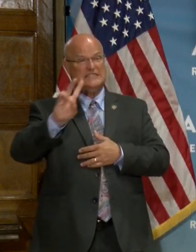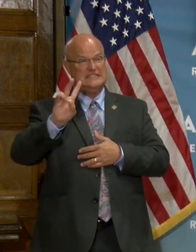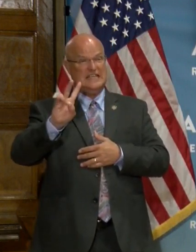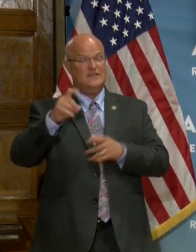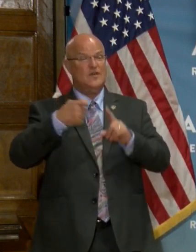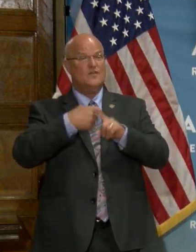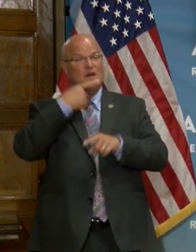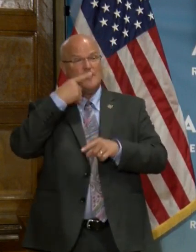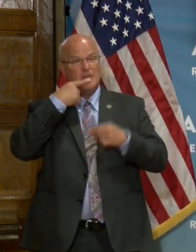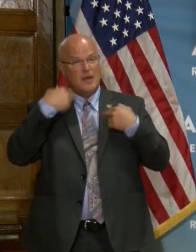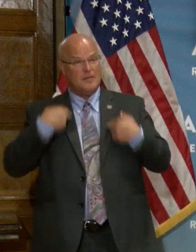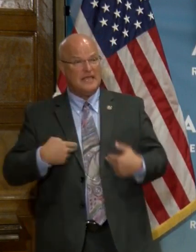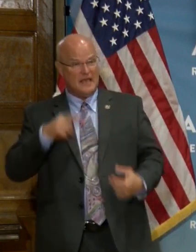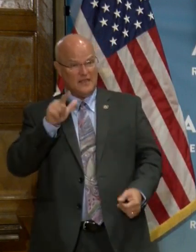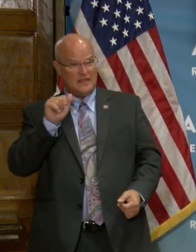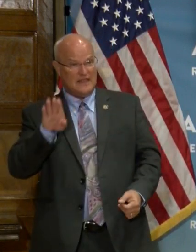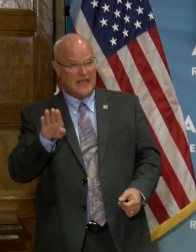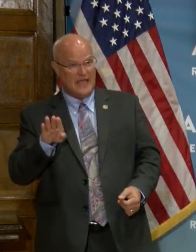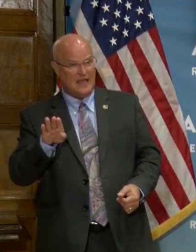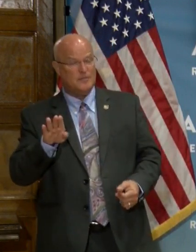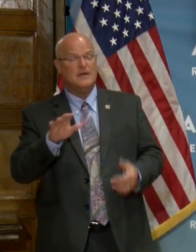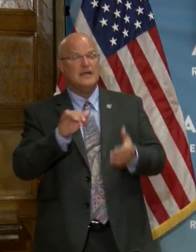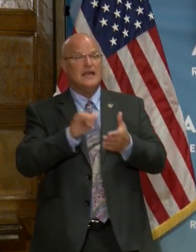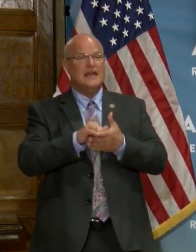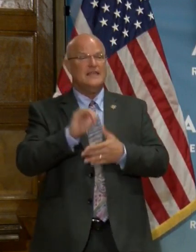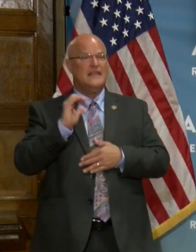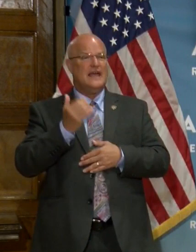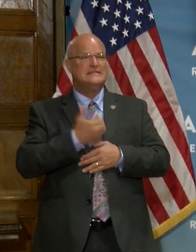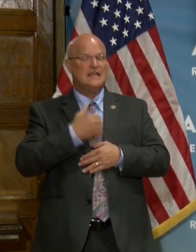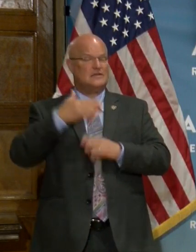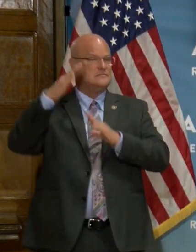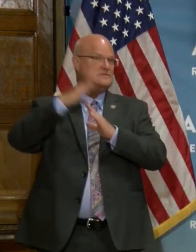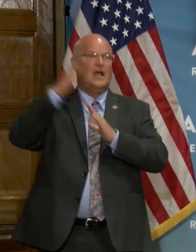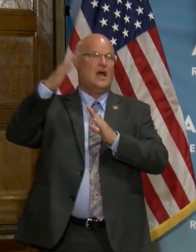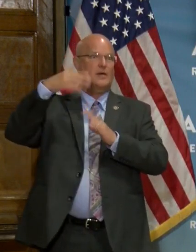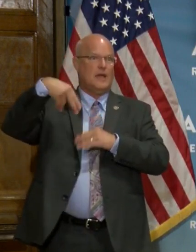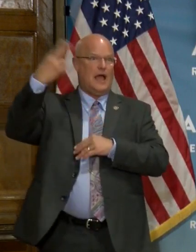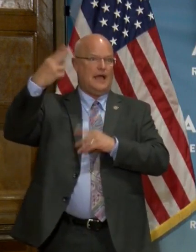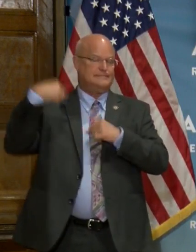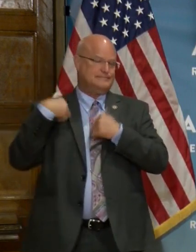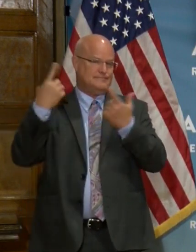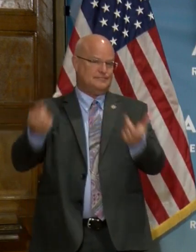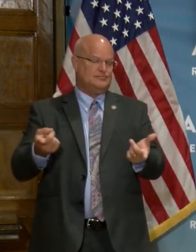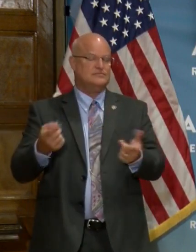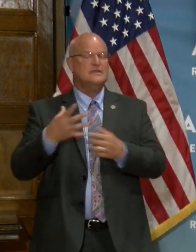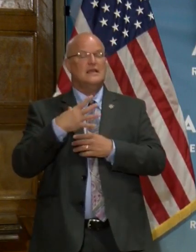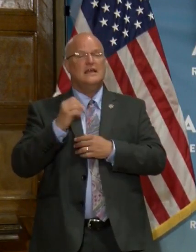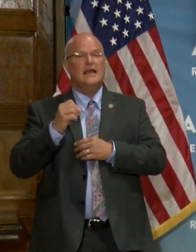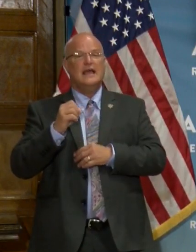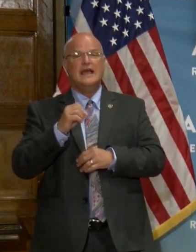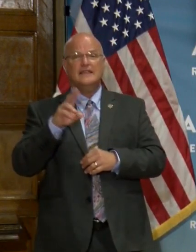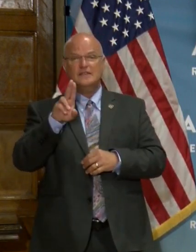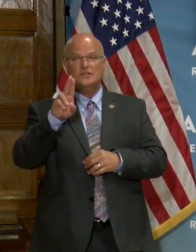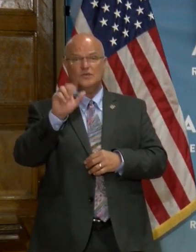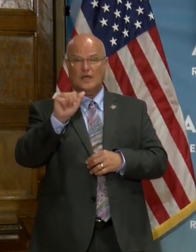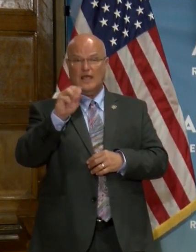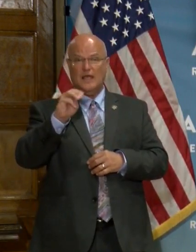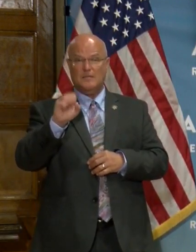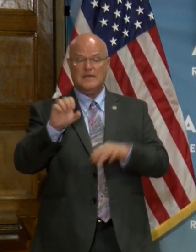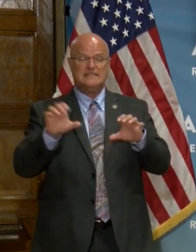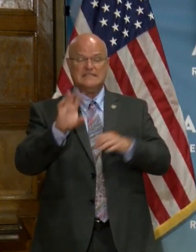1,127 were from the public health lab, and that's our all-time high. And then UAMS